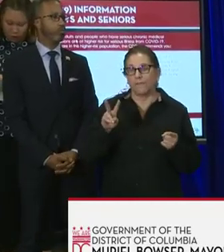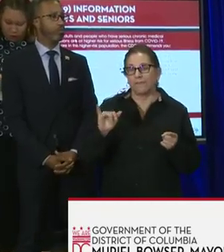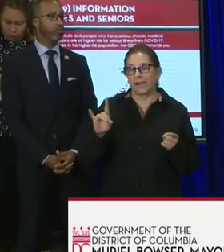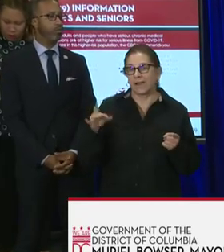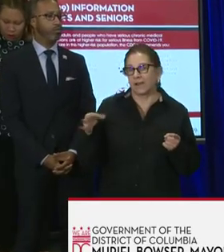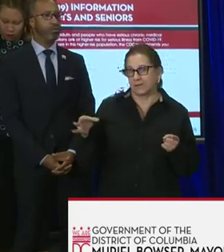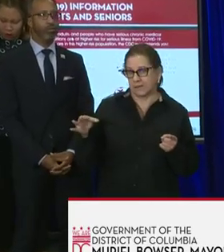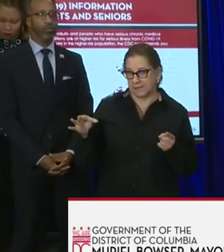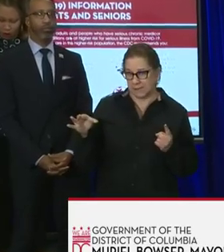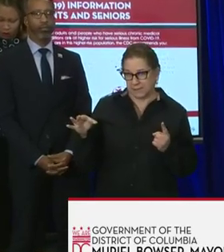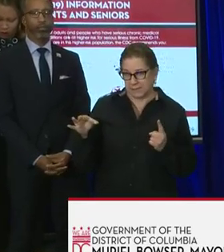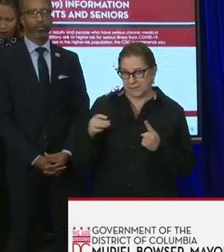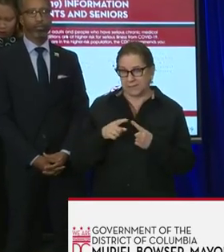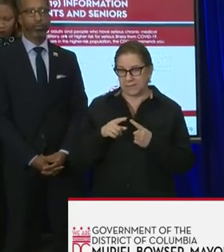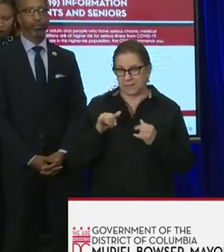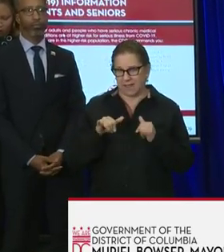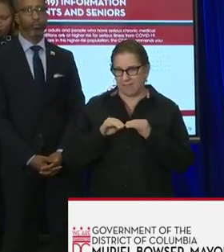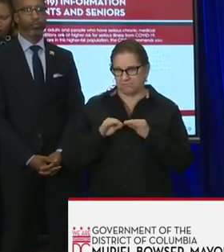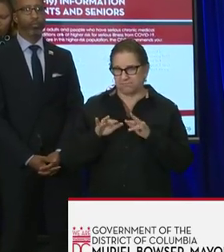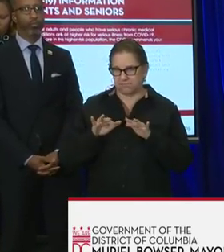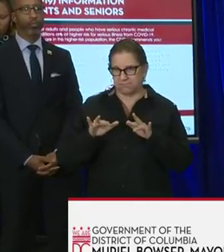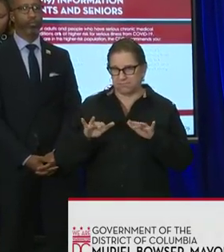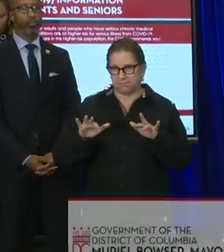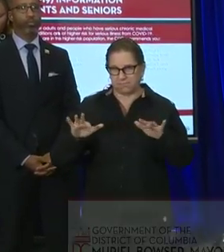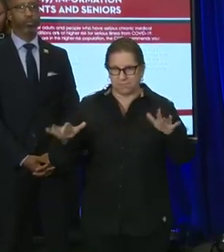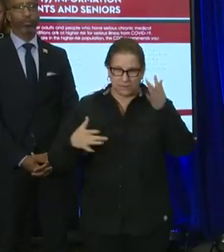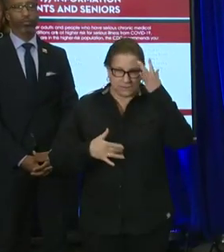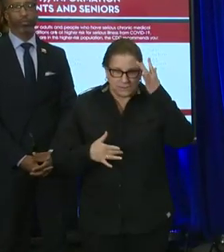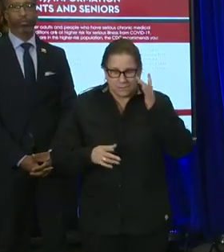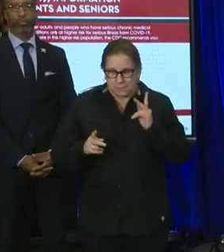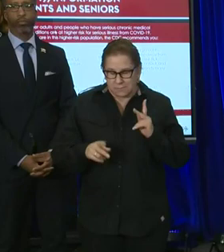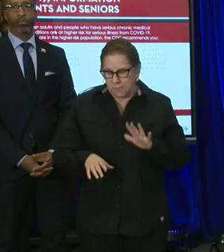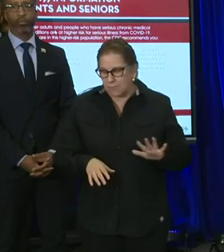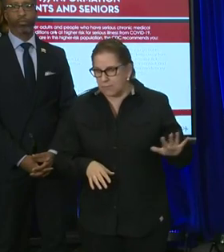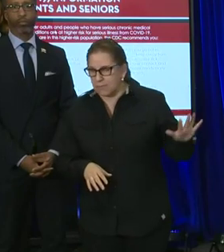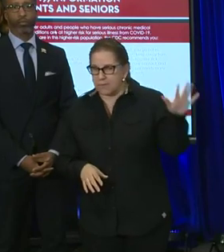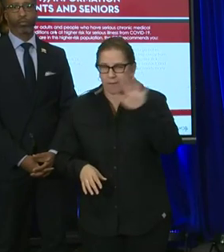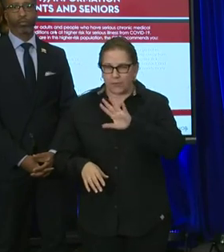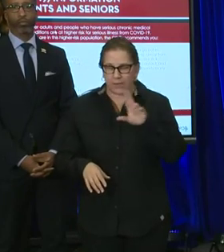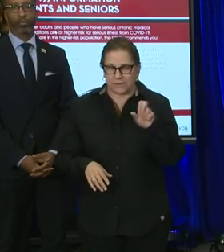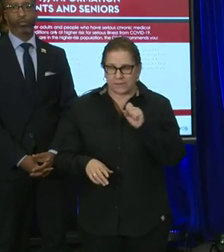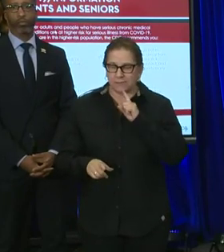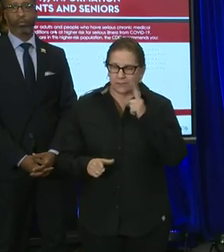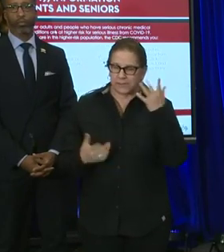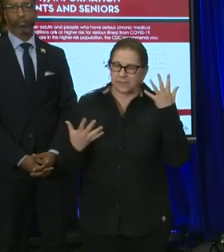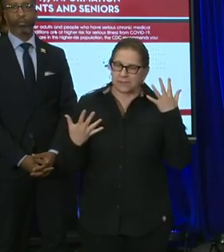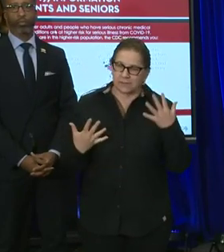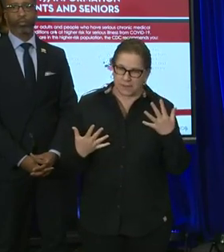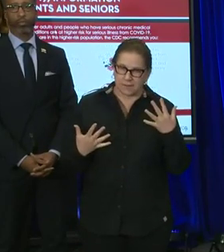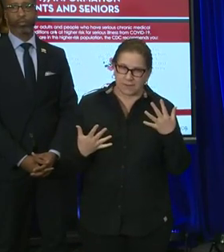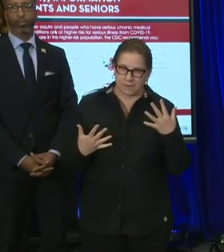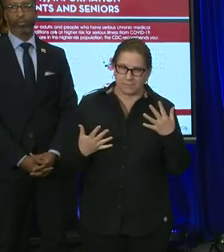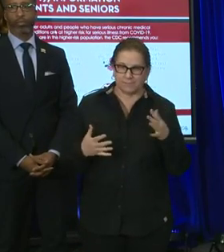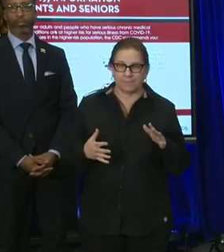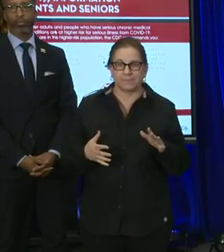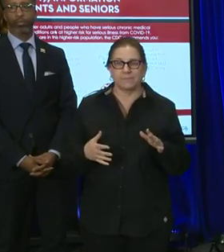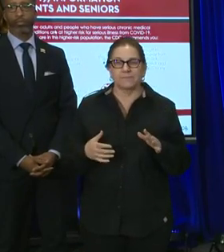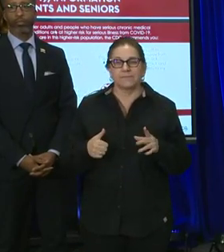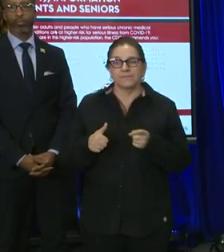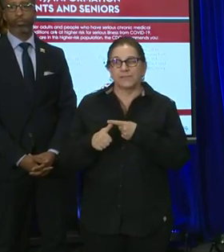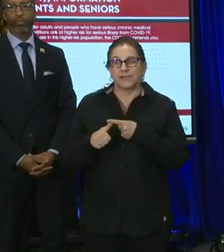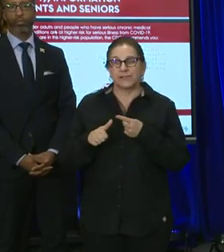United States. Today, we are sad to announce the first death in Washington, D.C. related